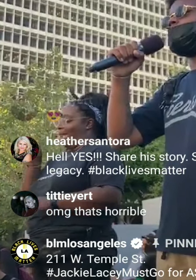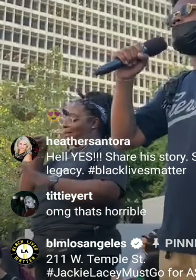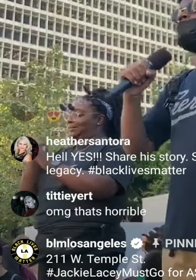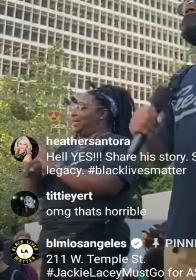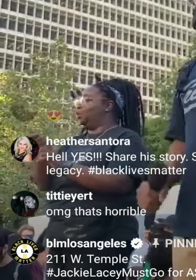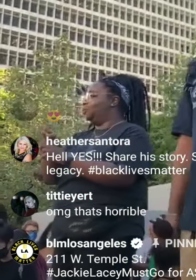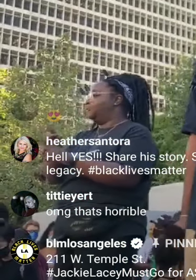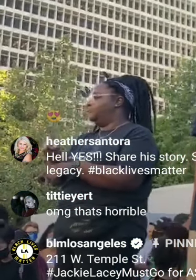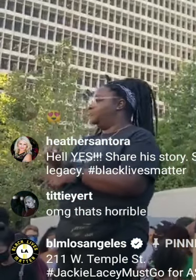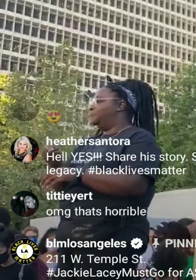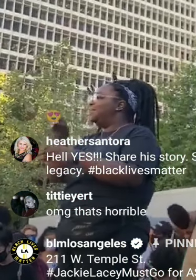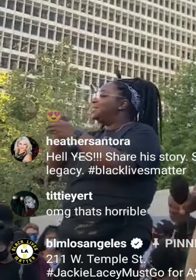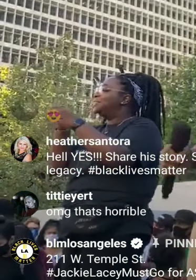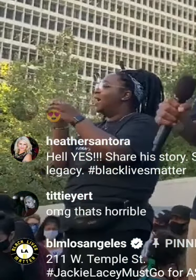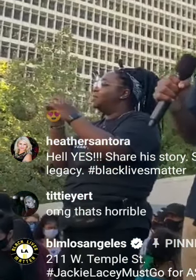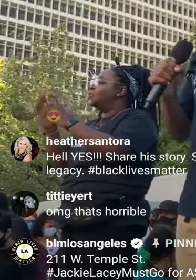here?"